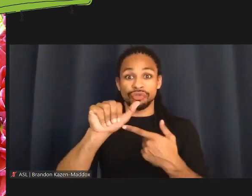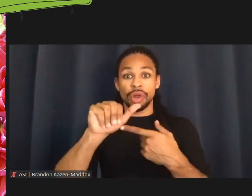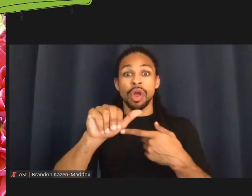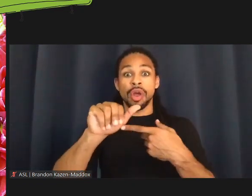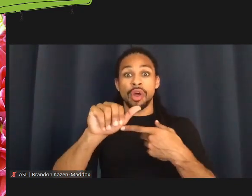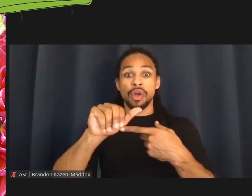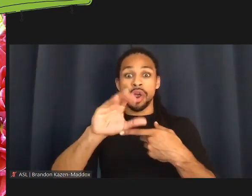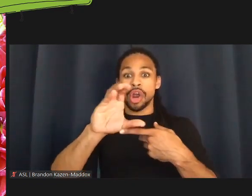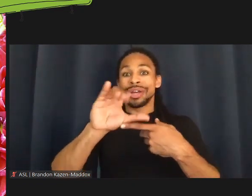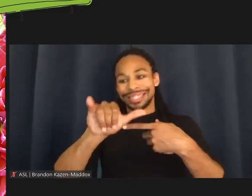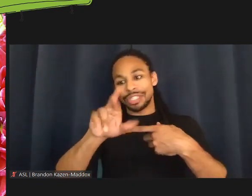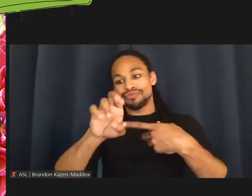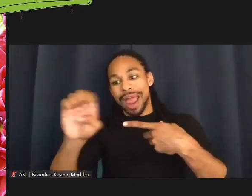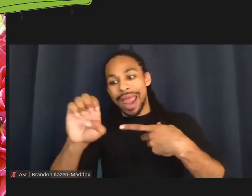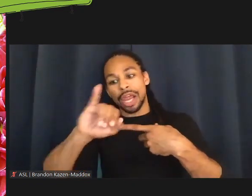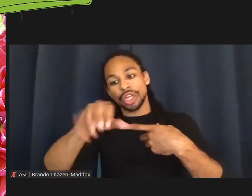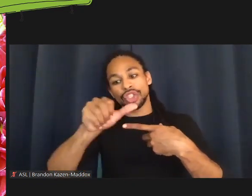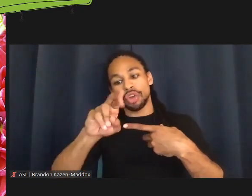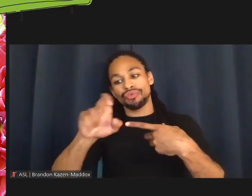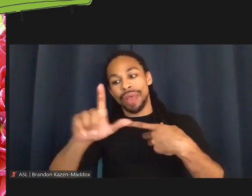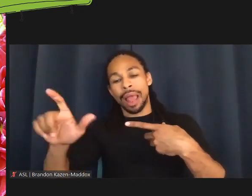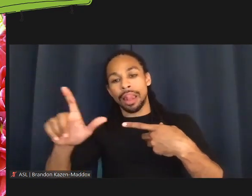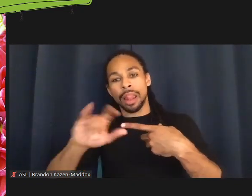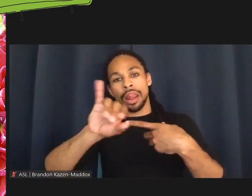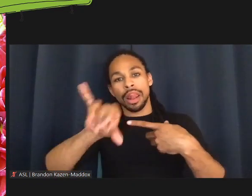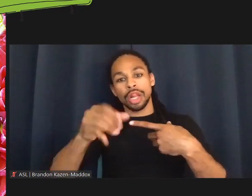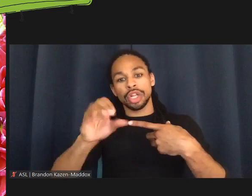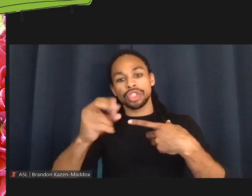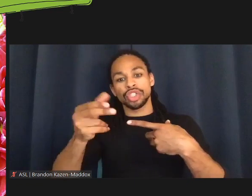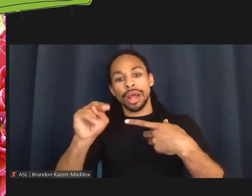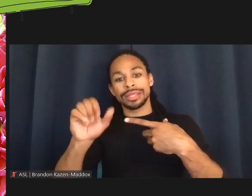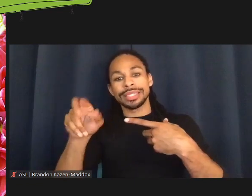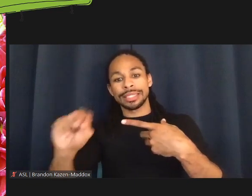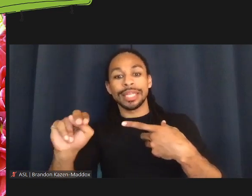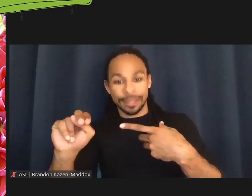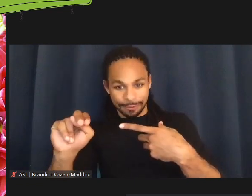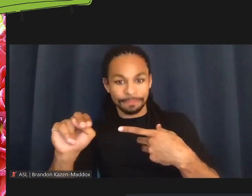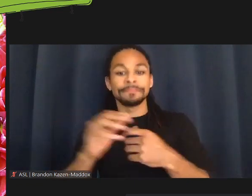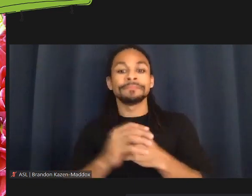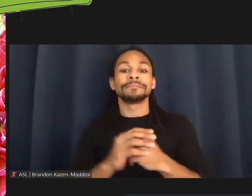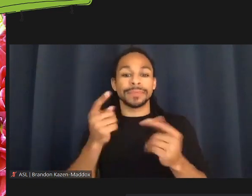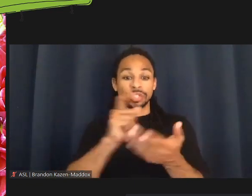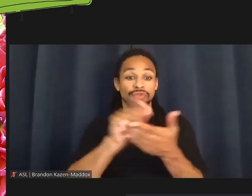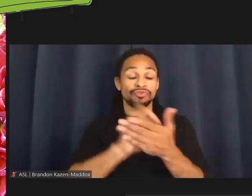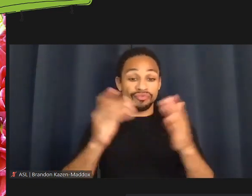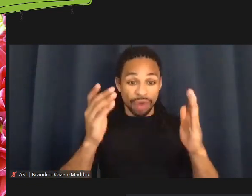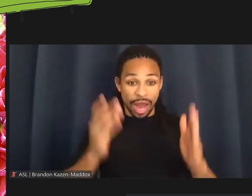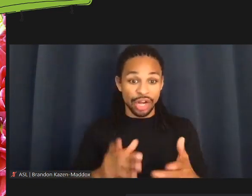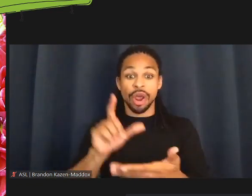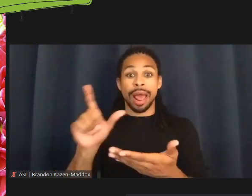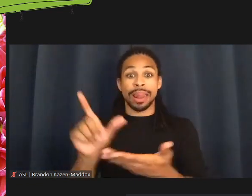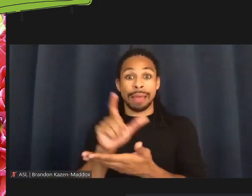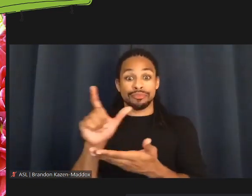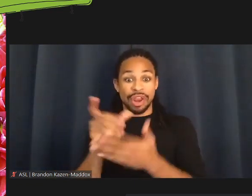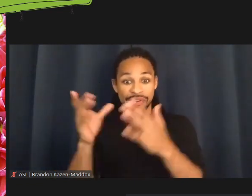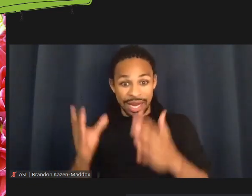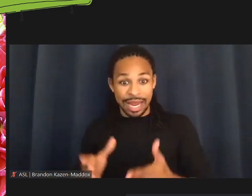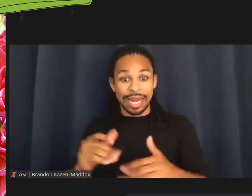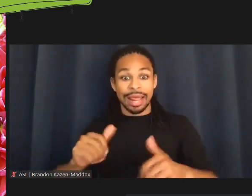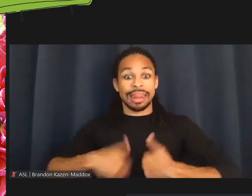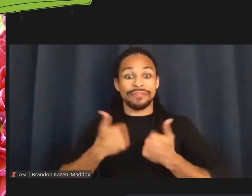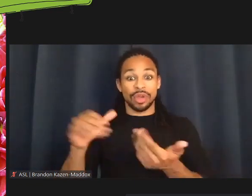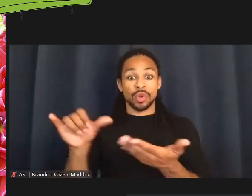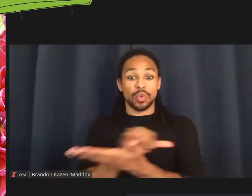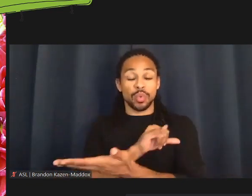librarian living in New York City. His work has appeared in the New York Times, Boston Review, and Rewire News. He has